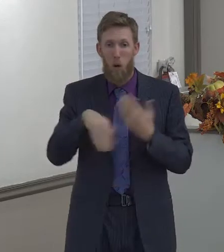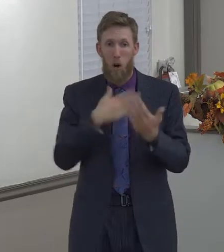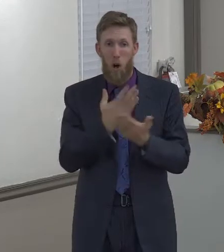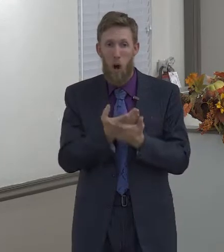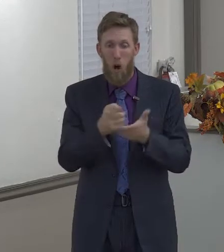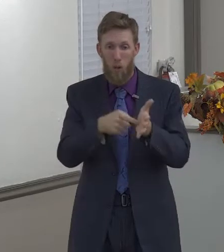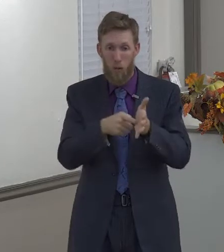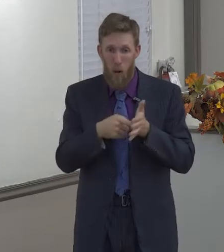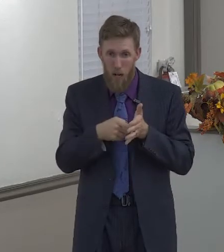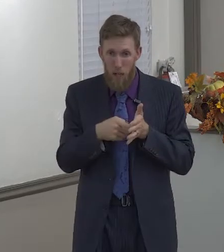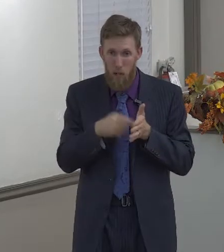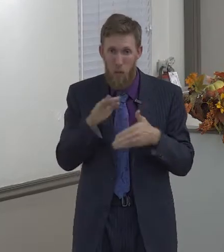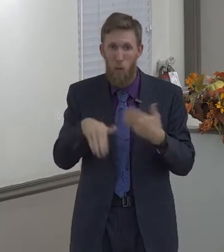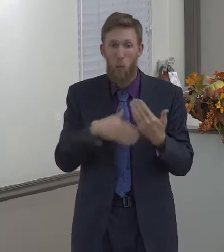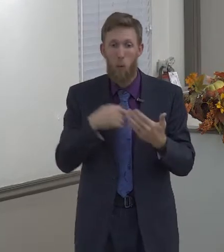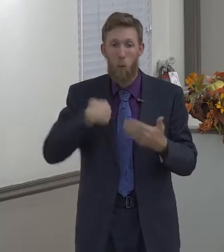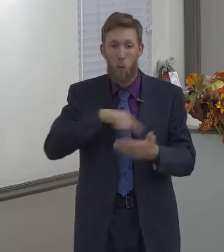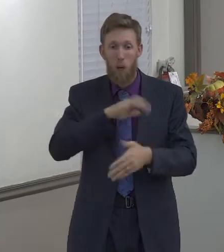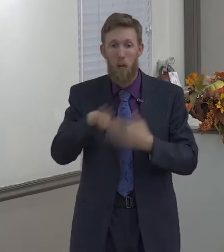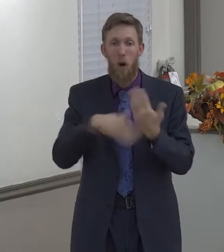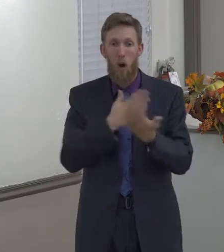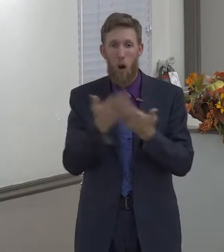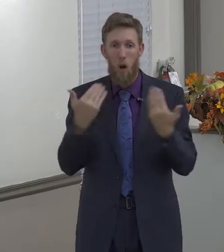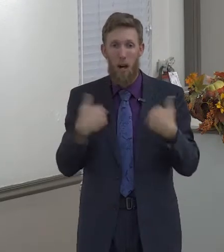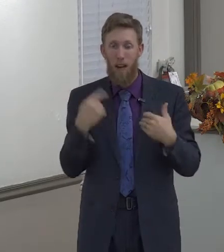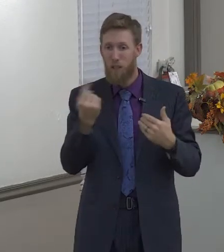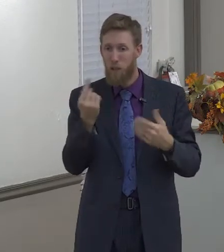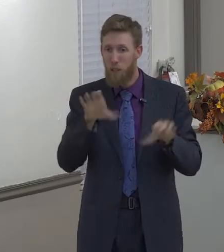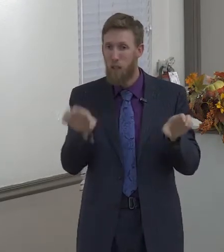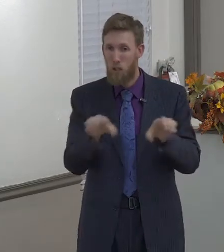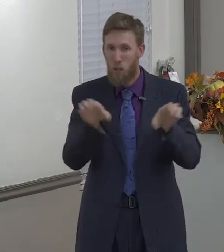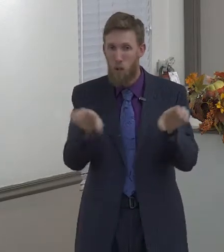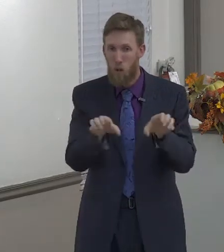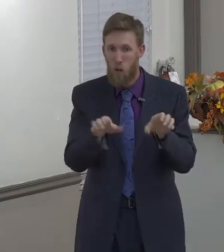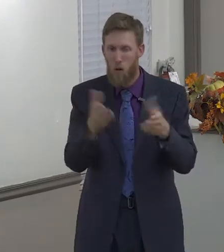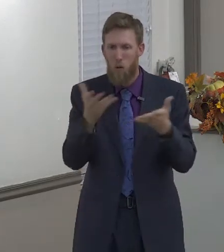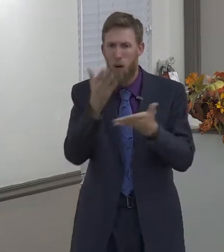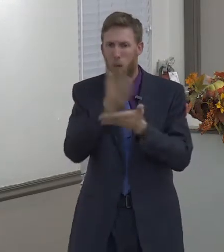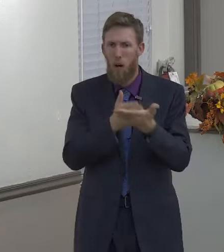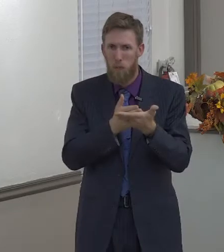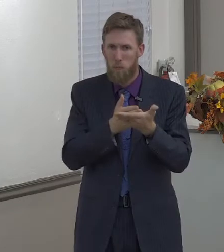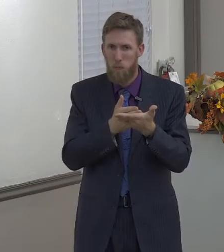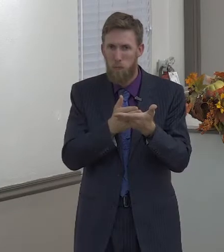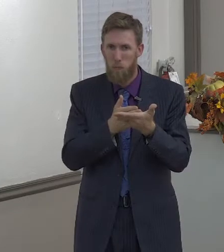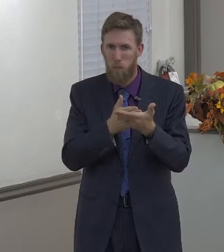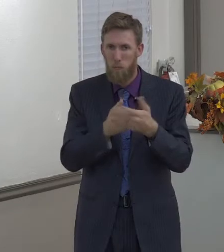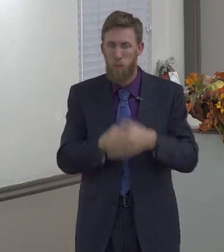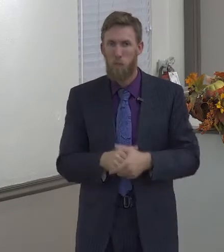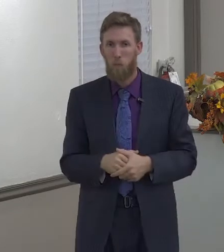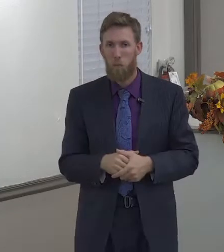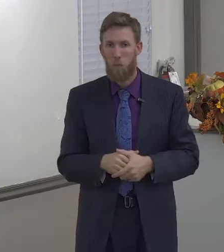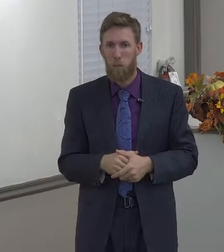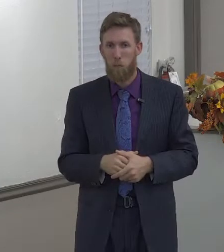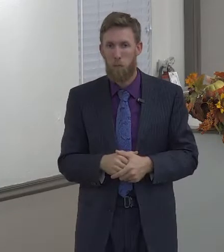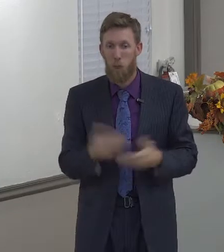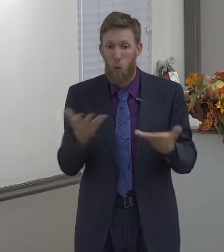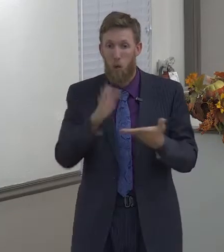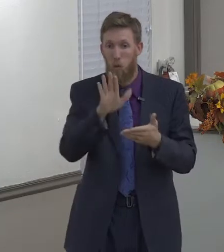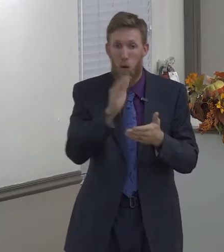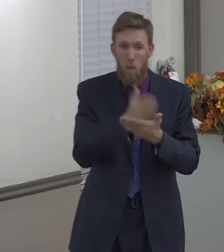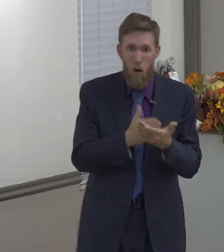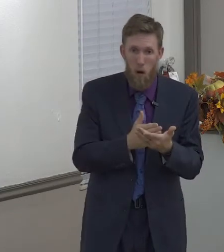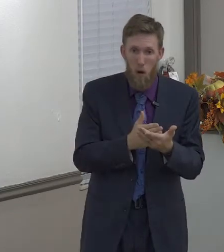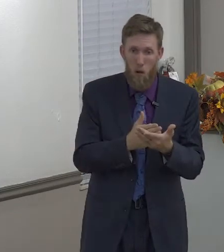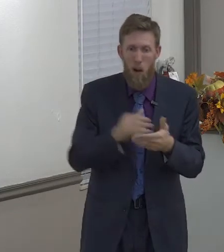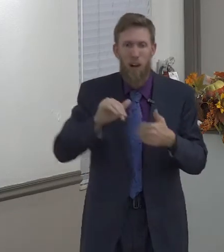it? Say, well, I don't know what I am. God hasn't given me a role in this church. You've not gone and